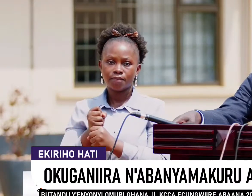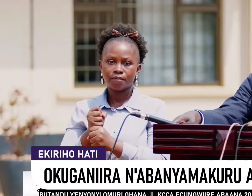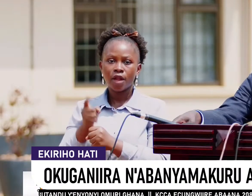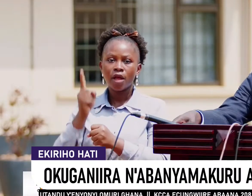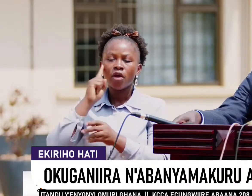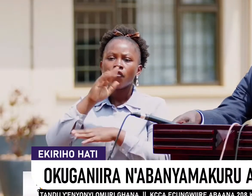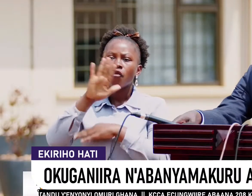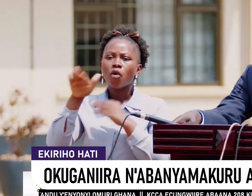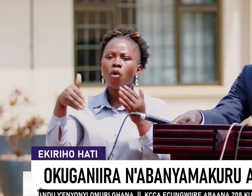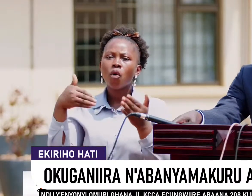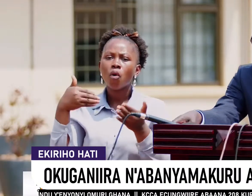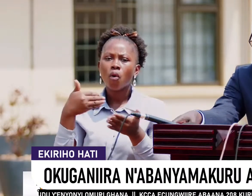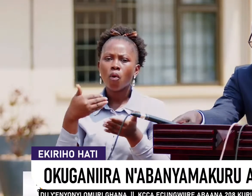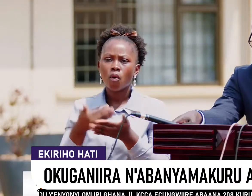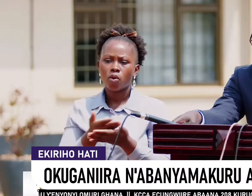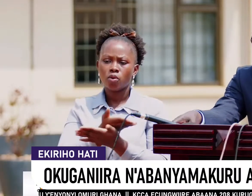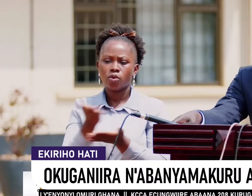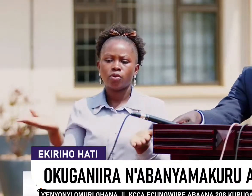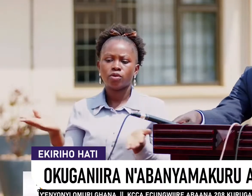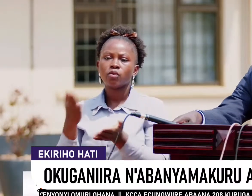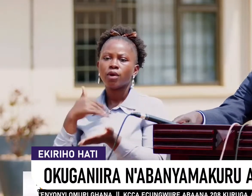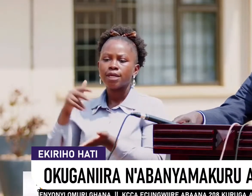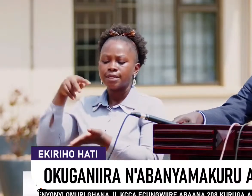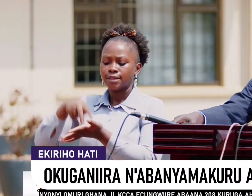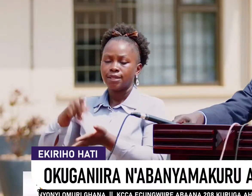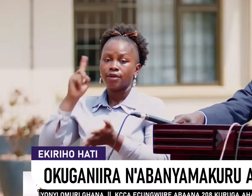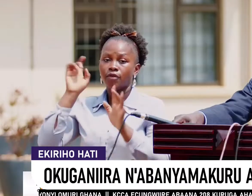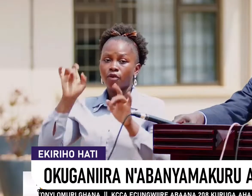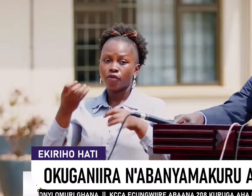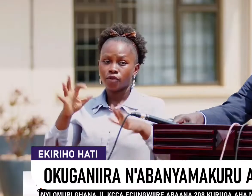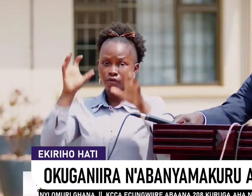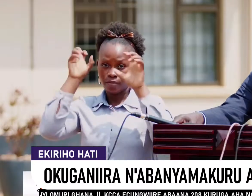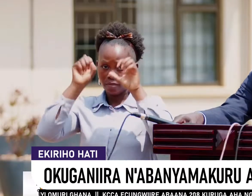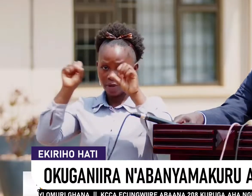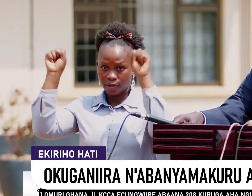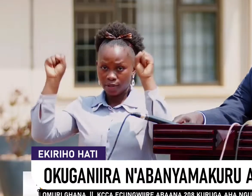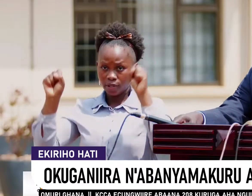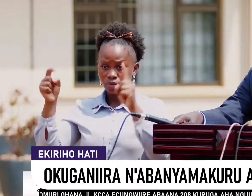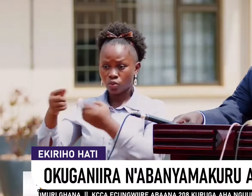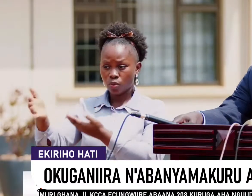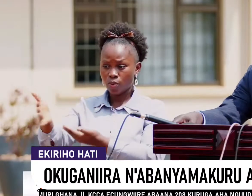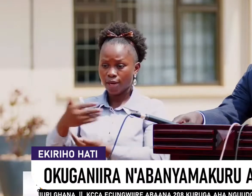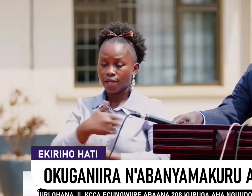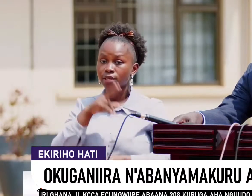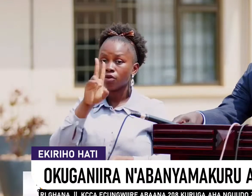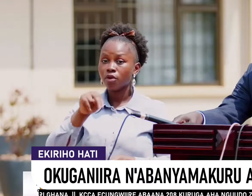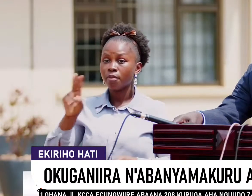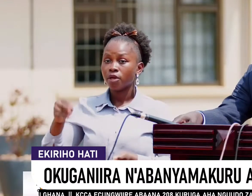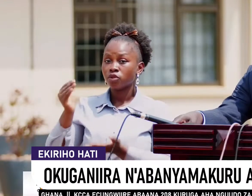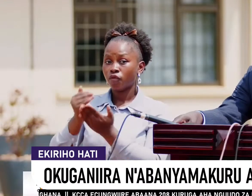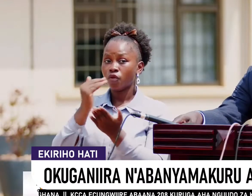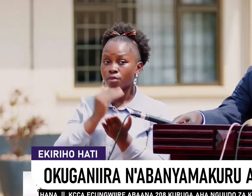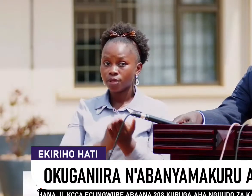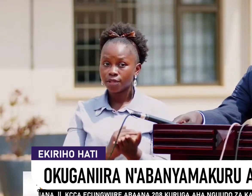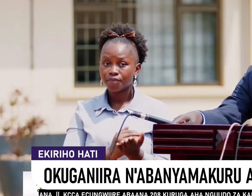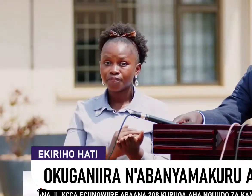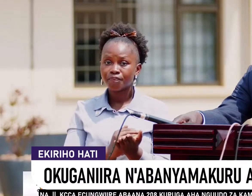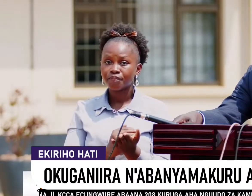for all those vying to contest for the office of the President to collect nomination forms